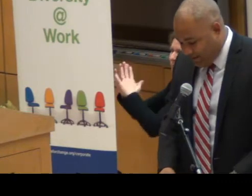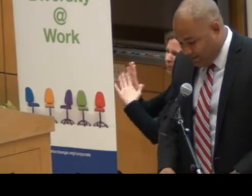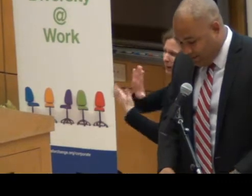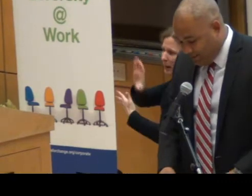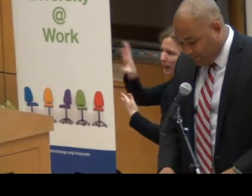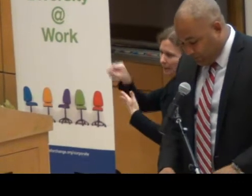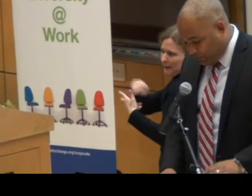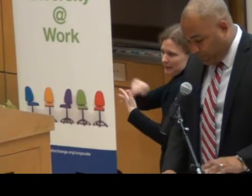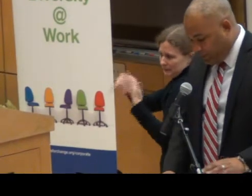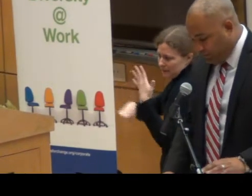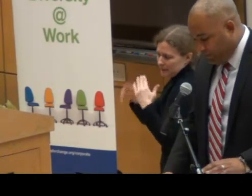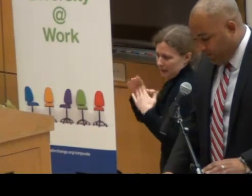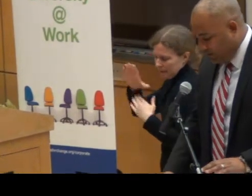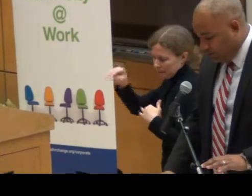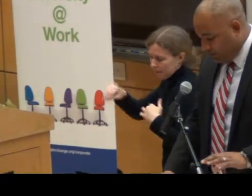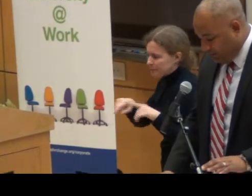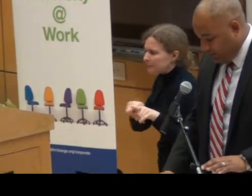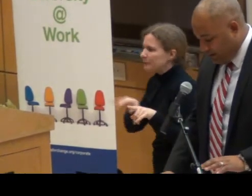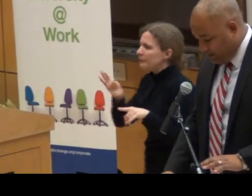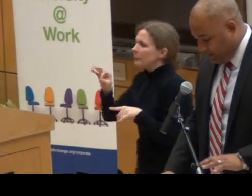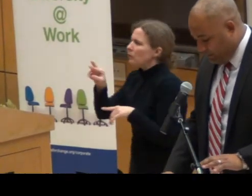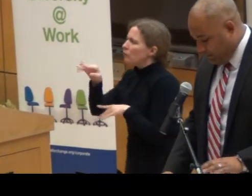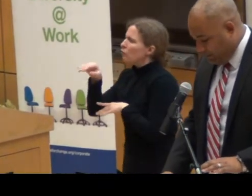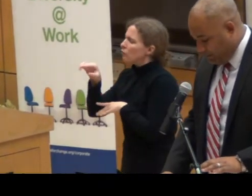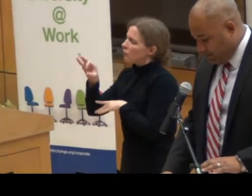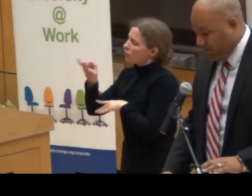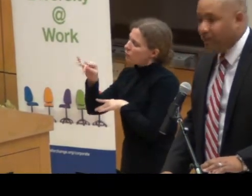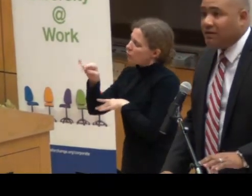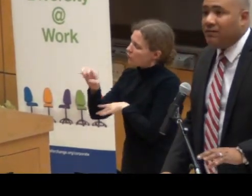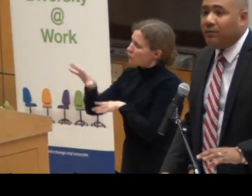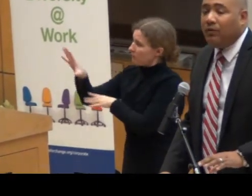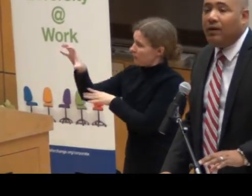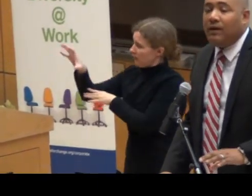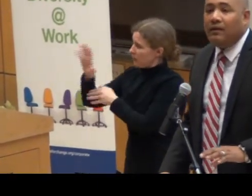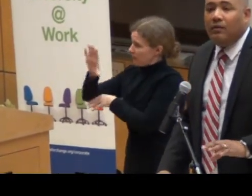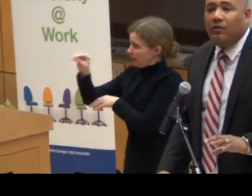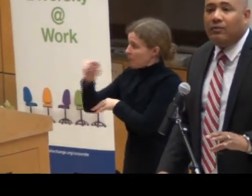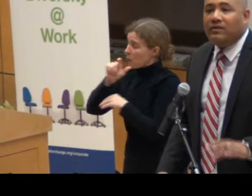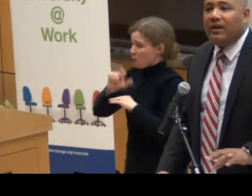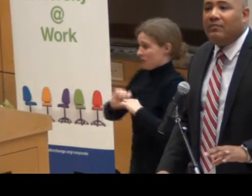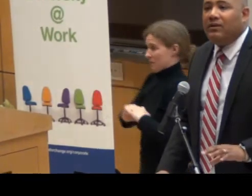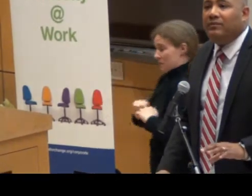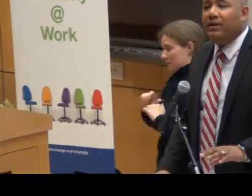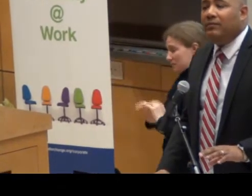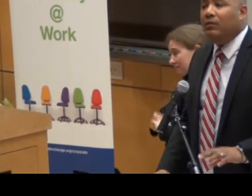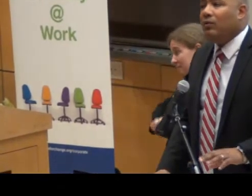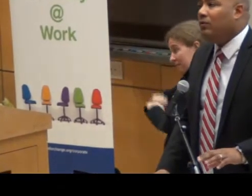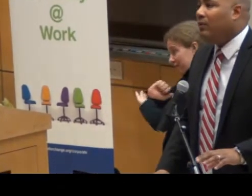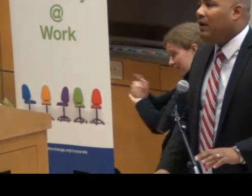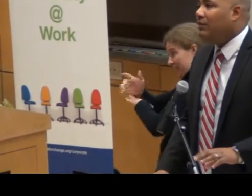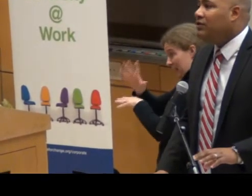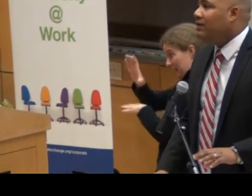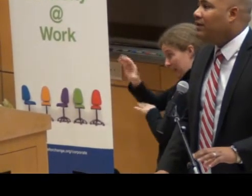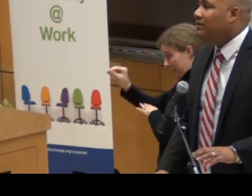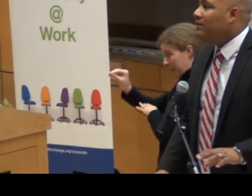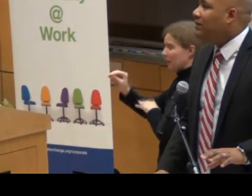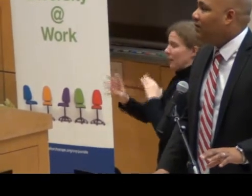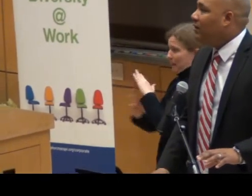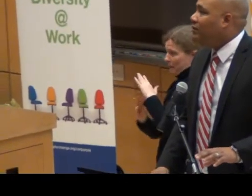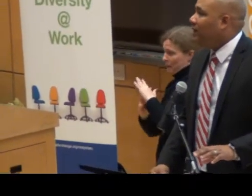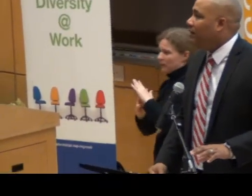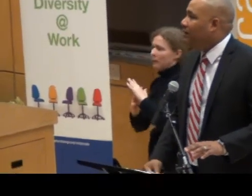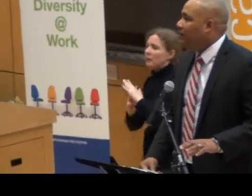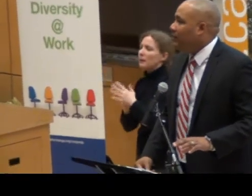same study found that Fortune 500 companies founded by immigrants employ over 10 million people worldwide, which I think